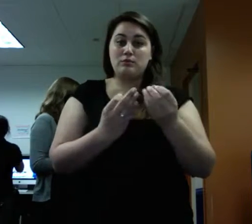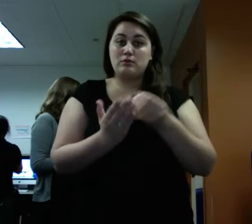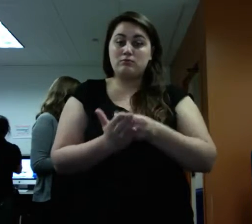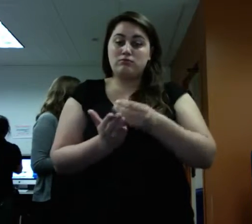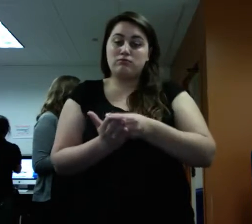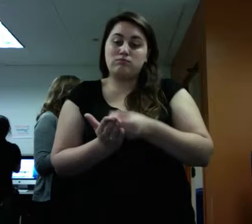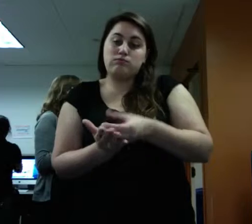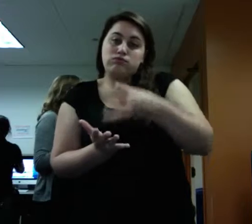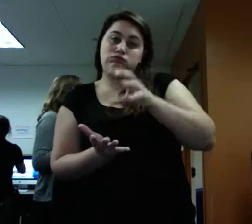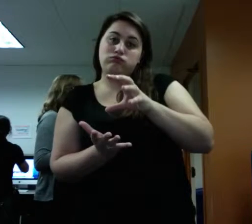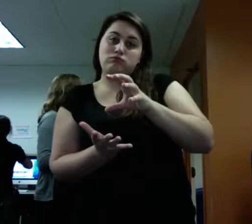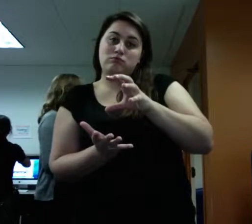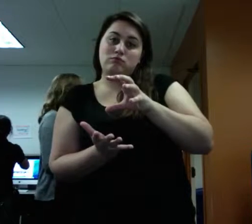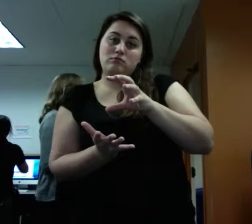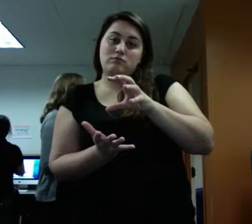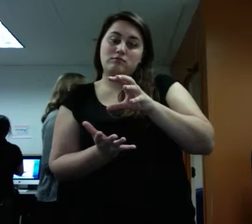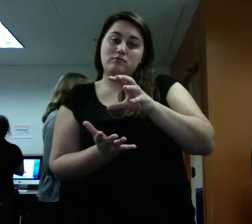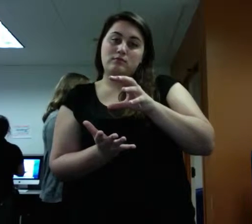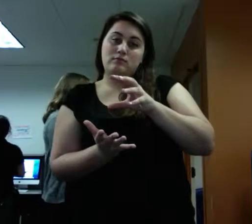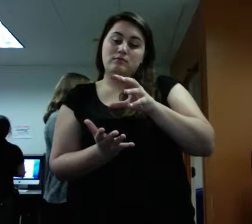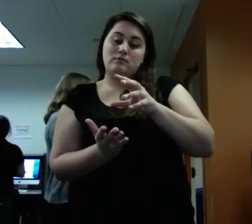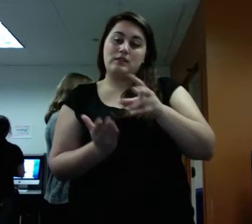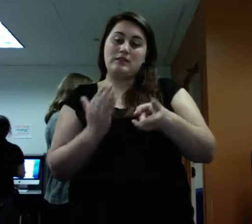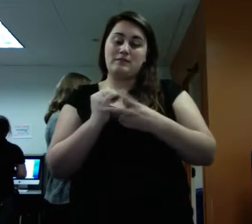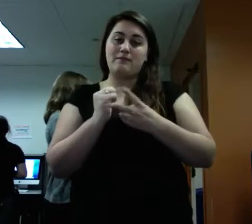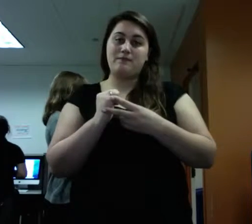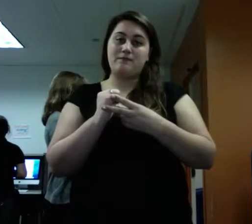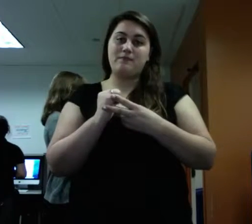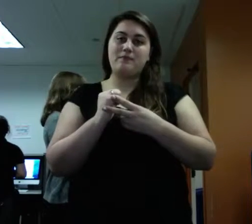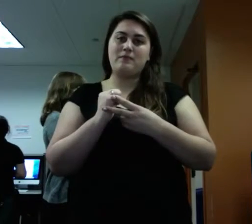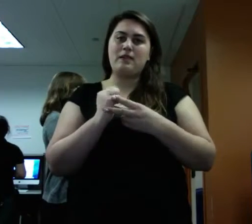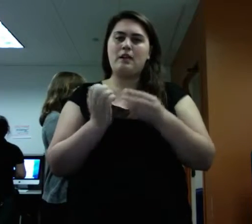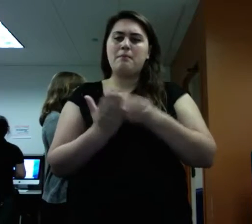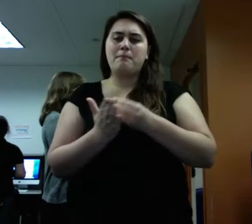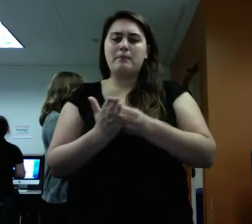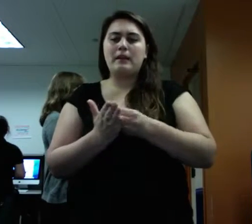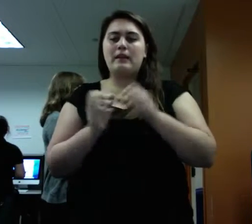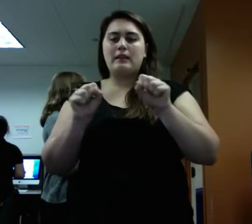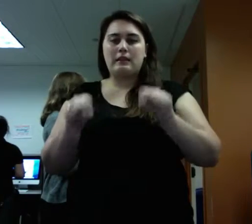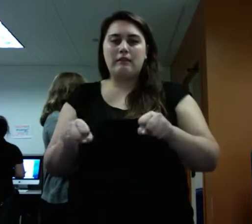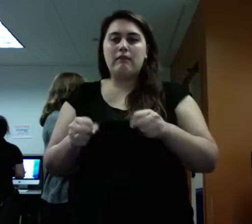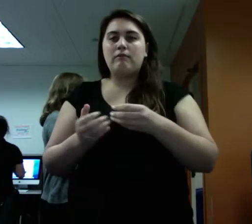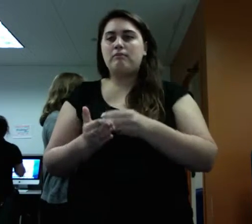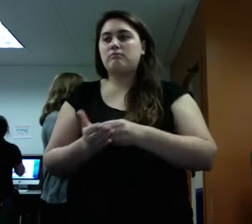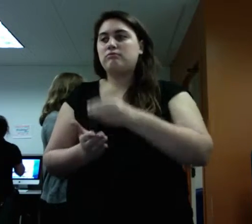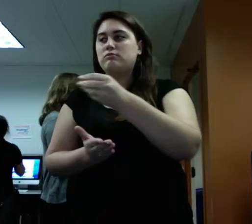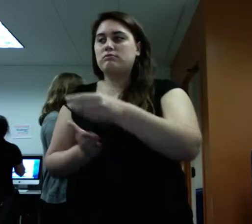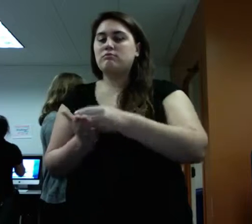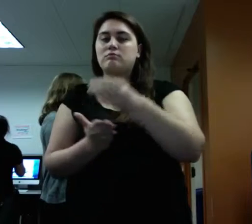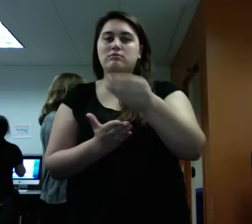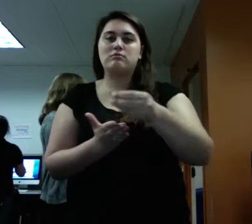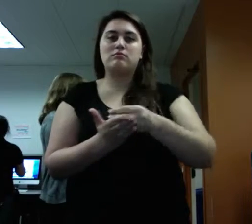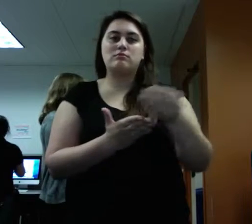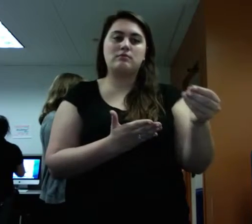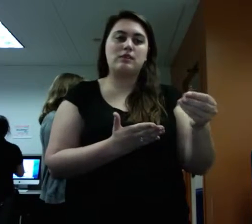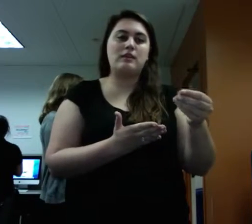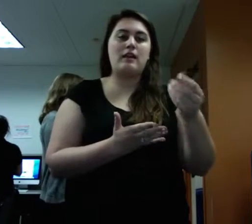50%. Disposable income is the money a household has to spend after they pay their